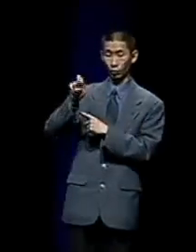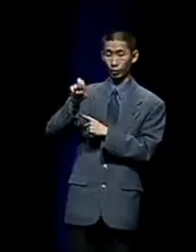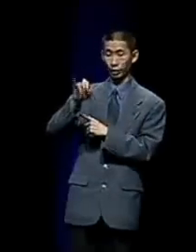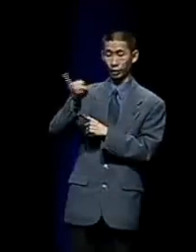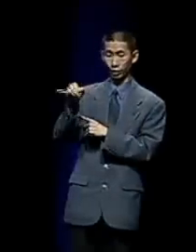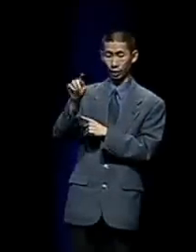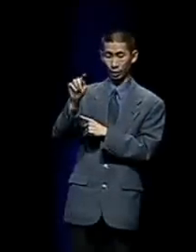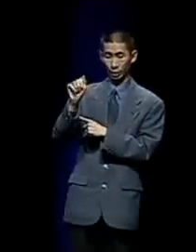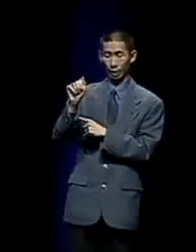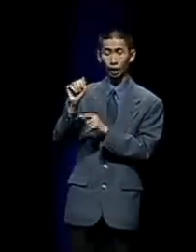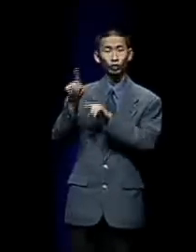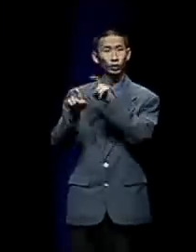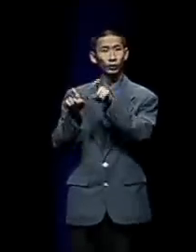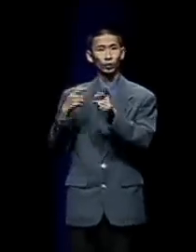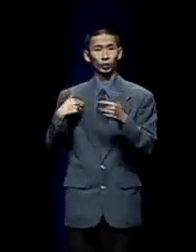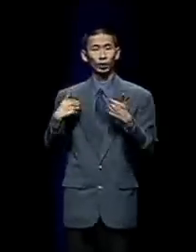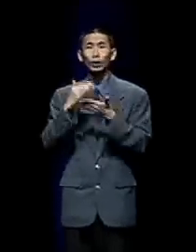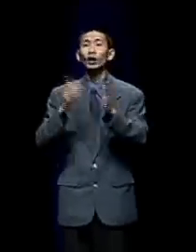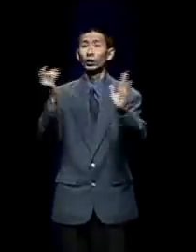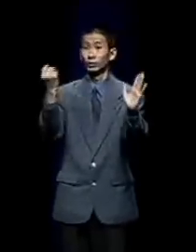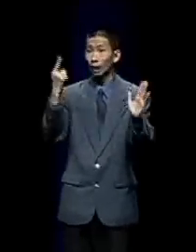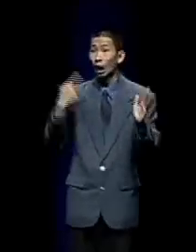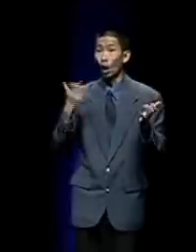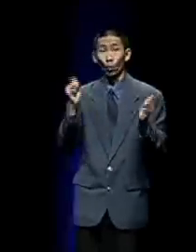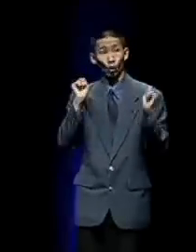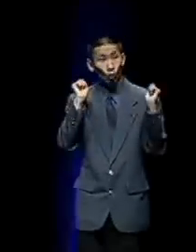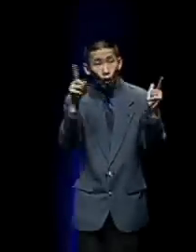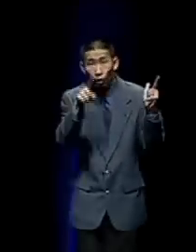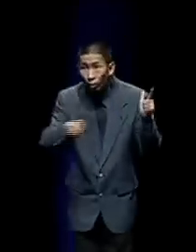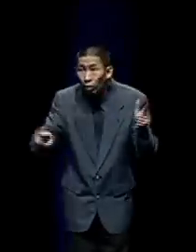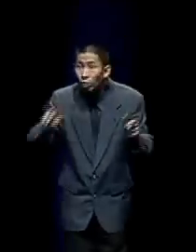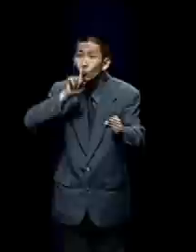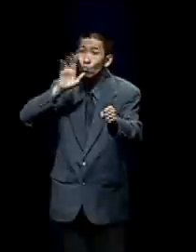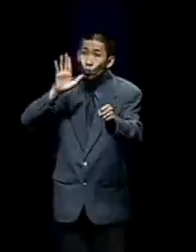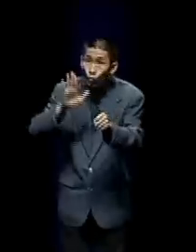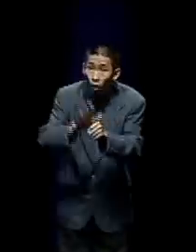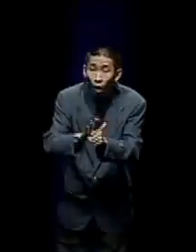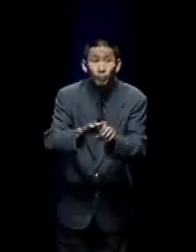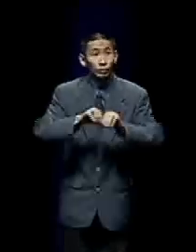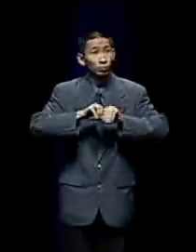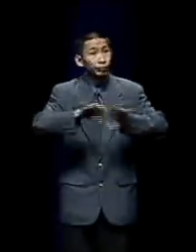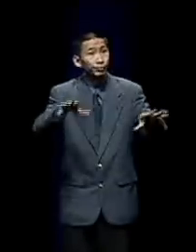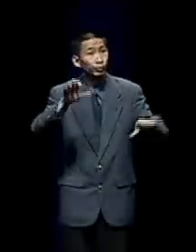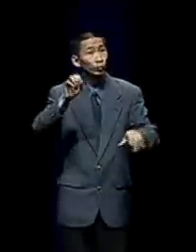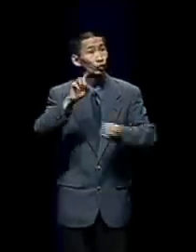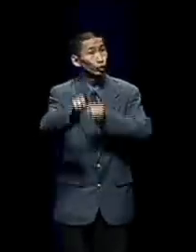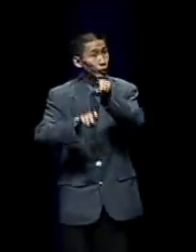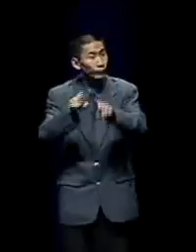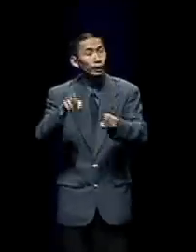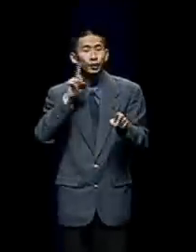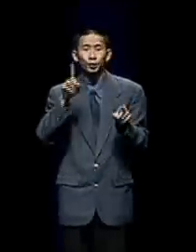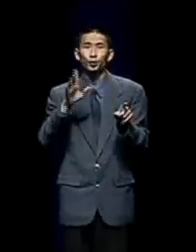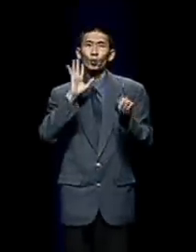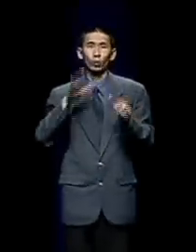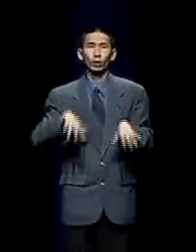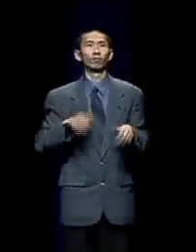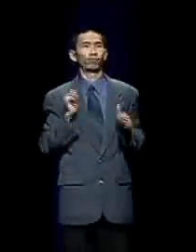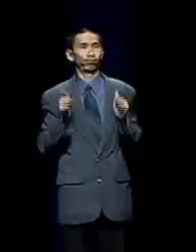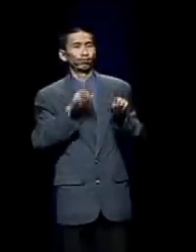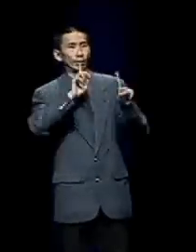I want everyone here to commit to taking that survey. Because in that list, I think we're up to 15 or 16 possible